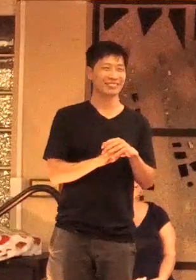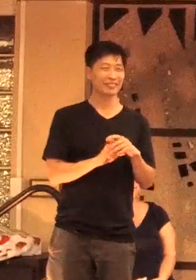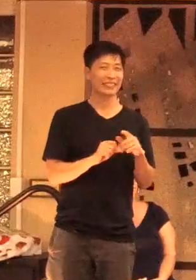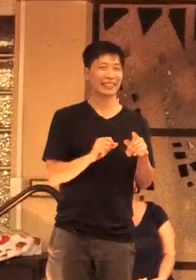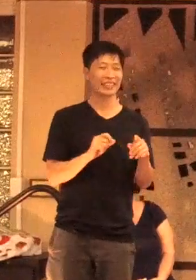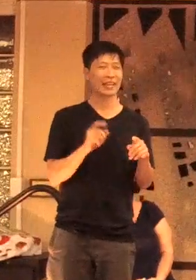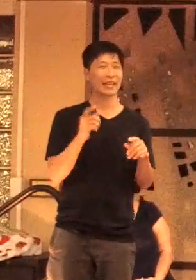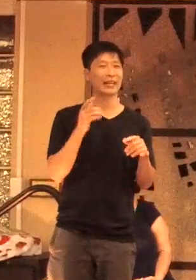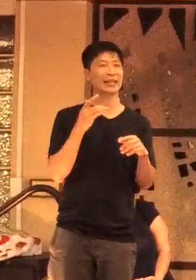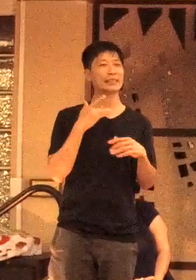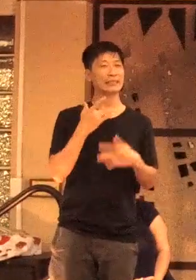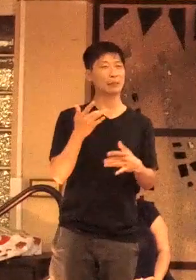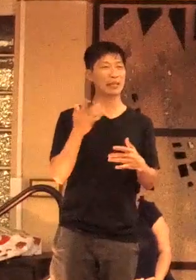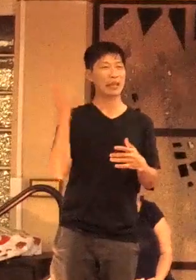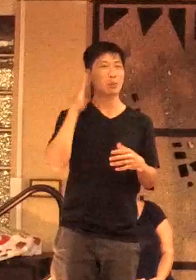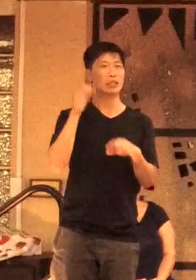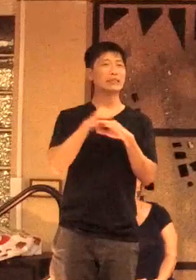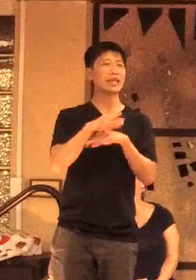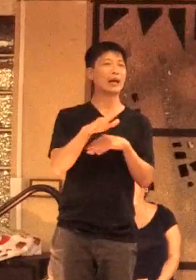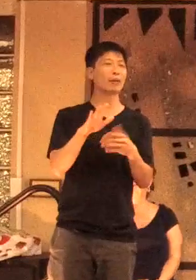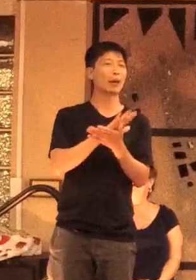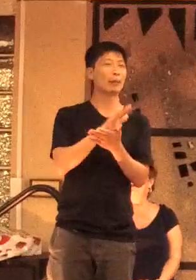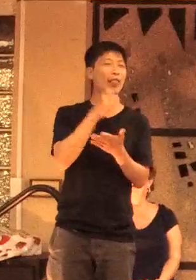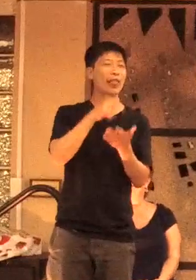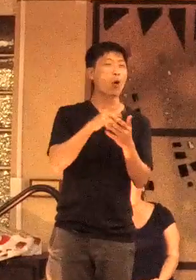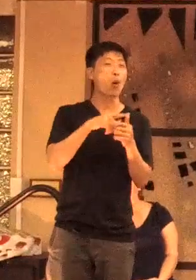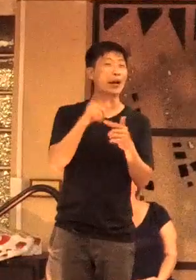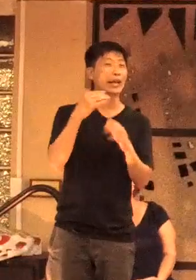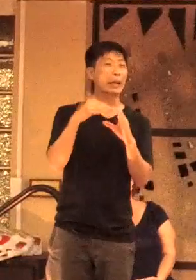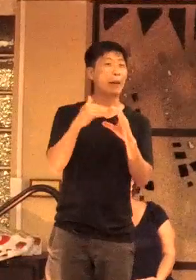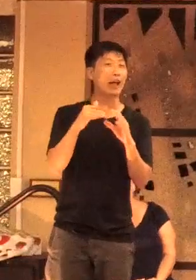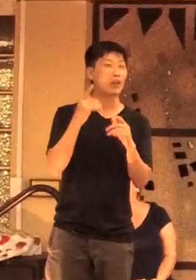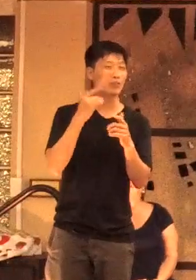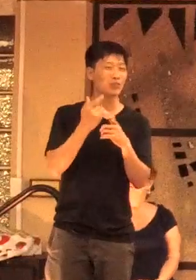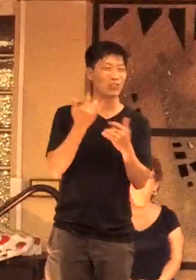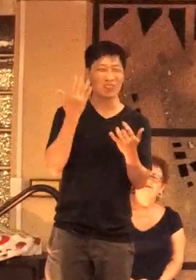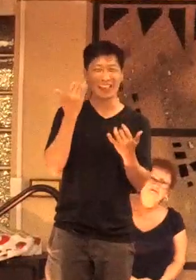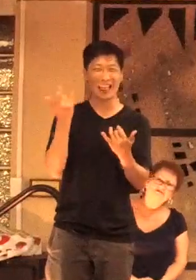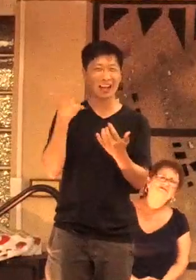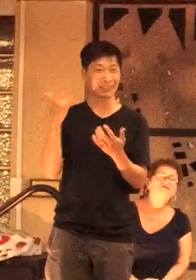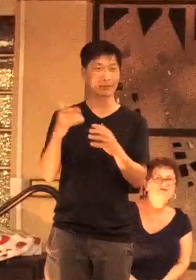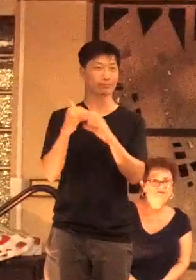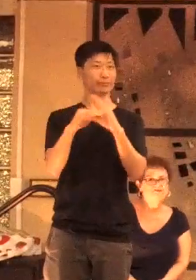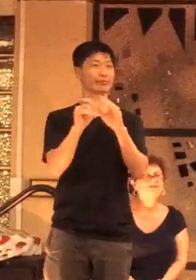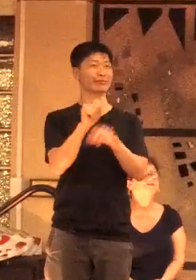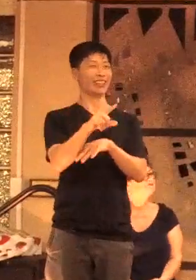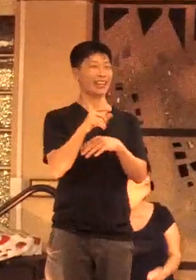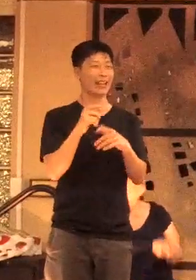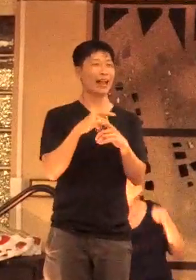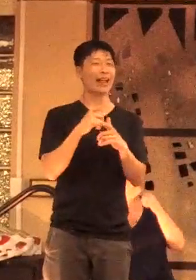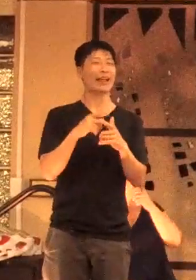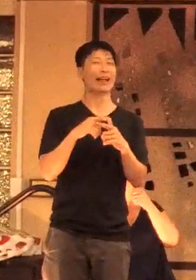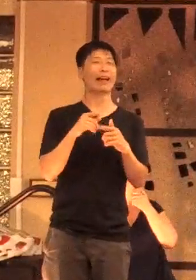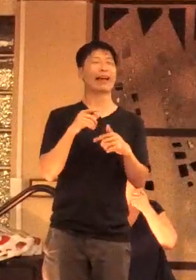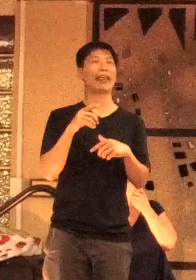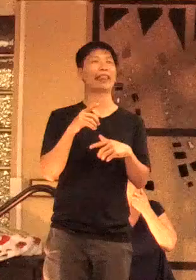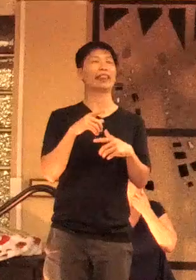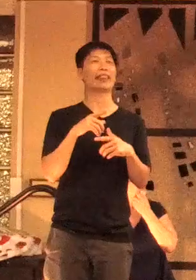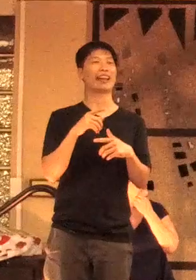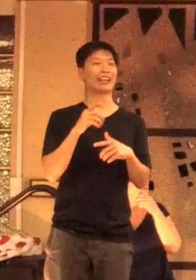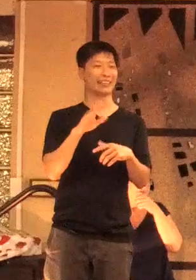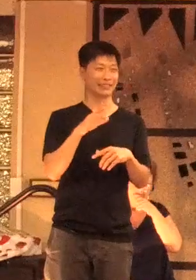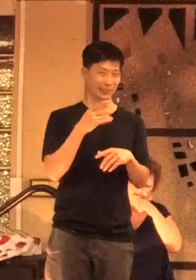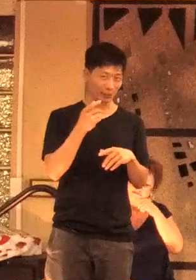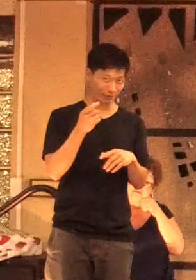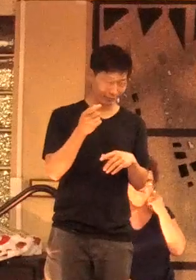And usually they send it by paper or email because it's a digital age. And trust